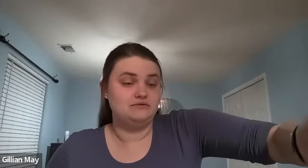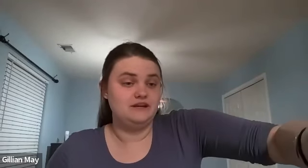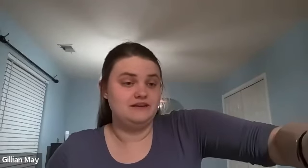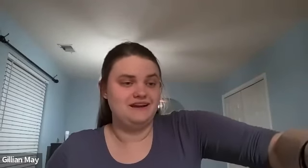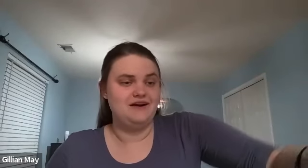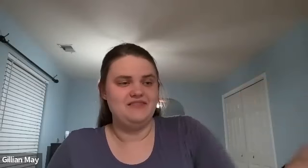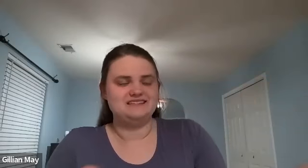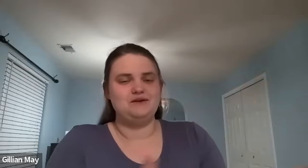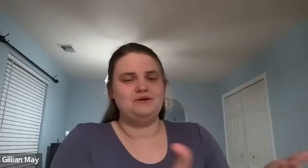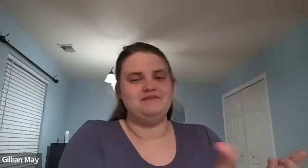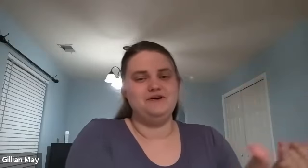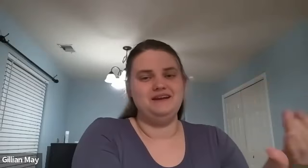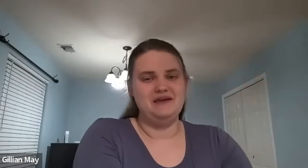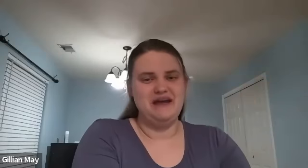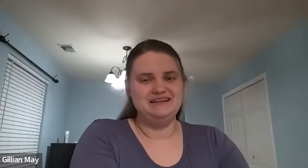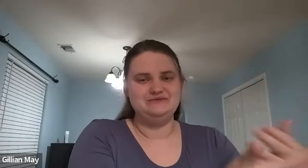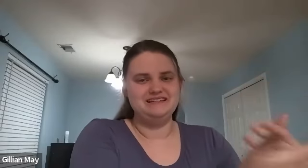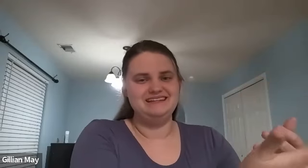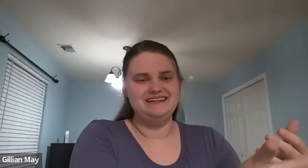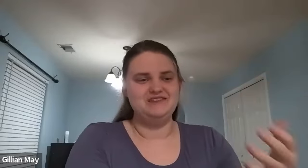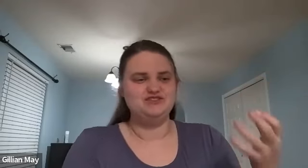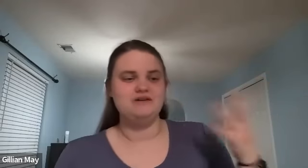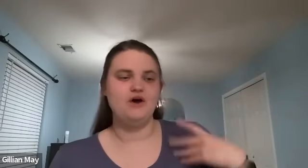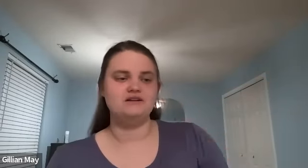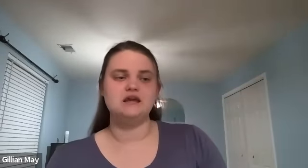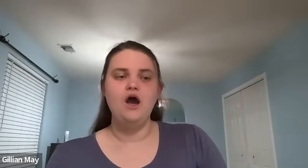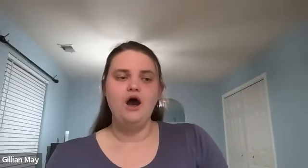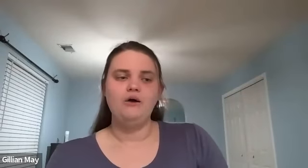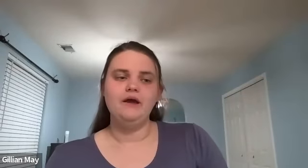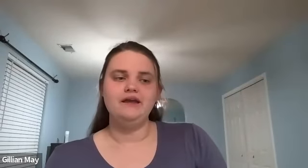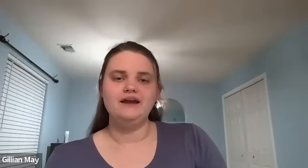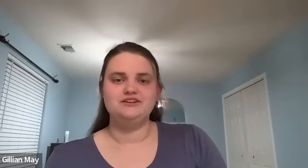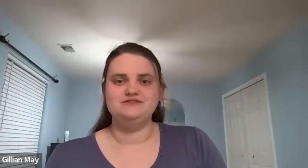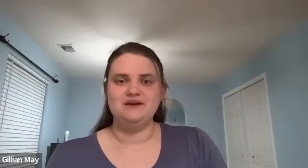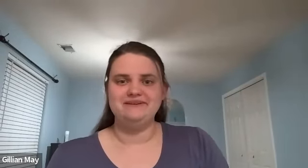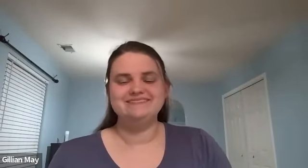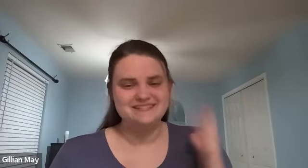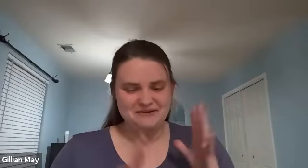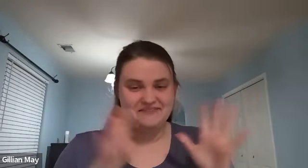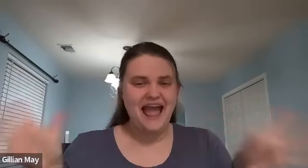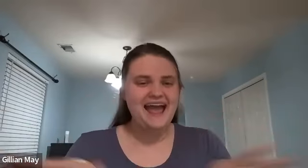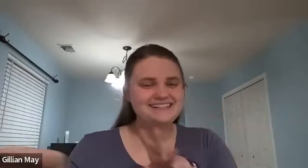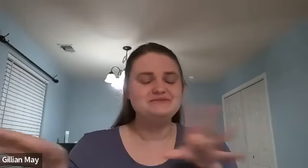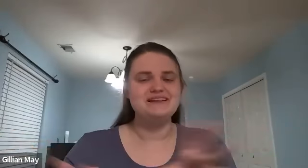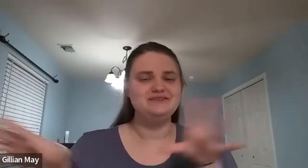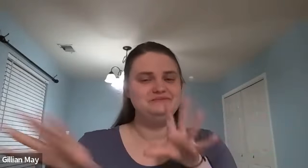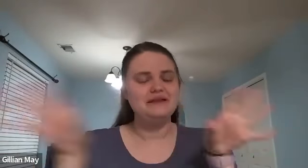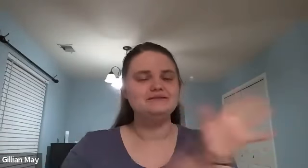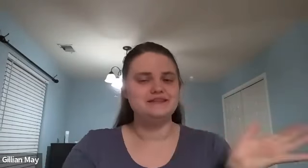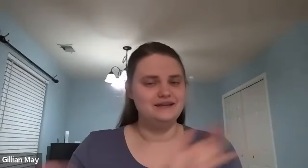reading it right now. And that's kind of where my phone and iPad is resting. And so I was like, oh wait, I could use that word. So I had to do my little side note